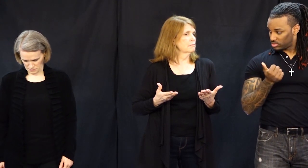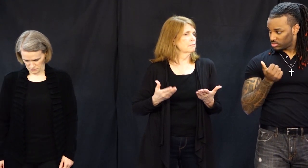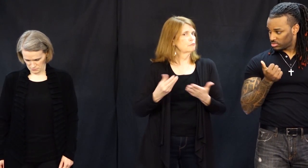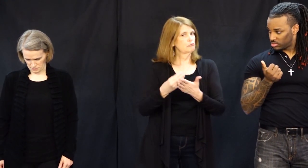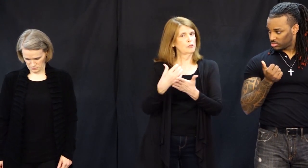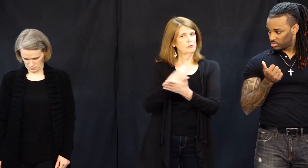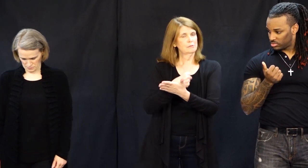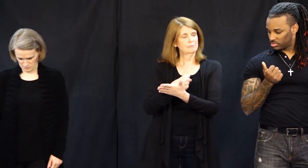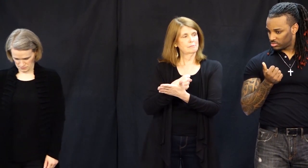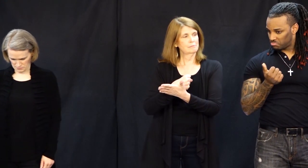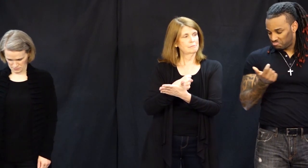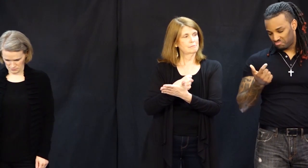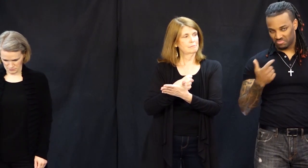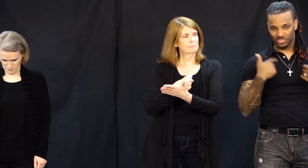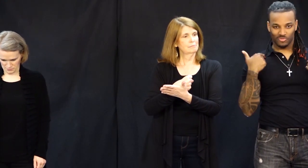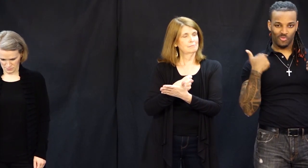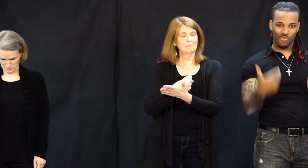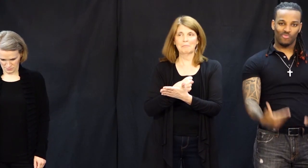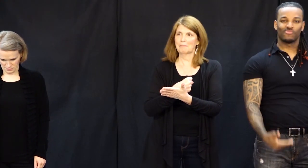Treasury. Let's go.